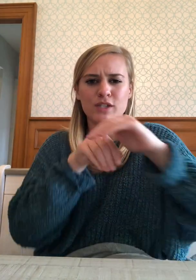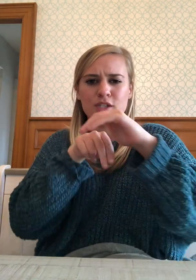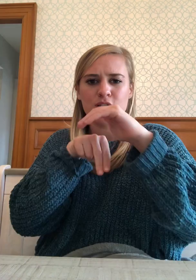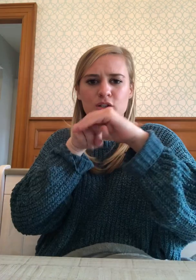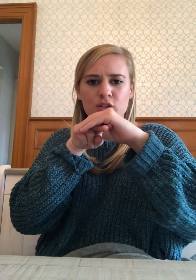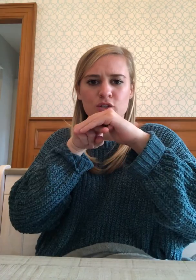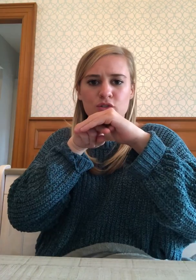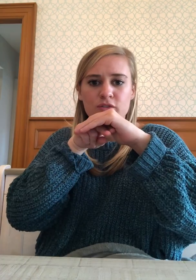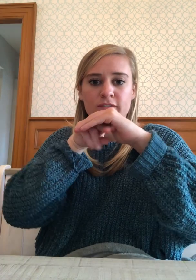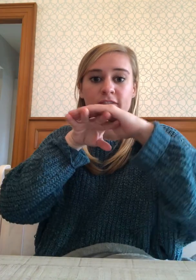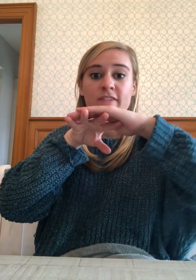filling up the space